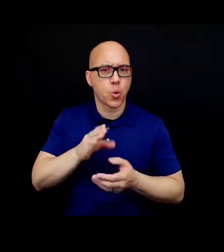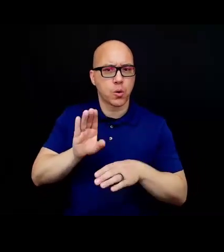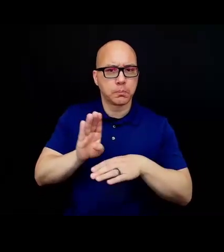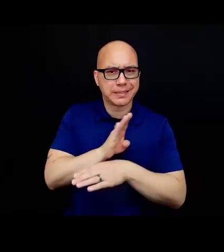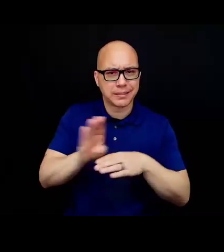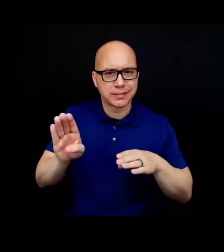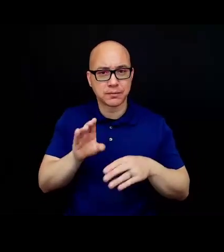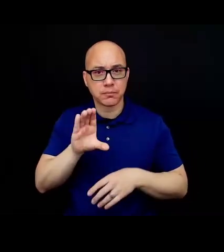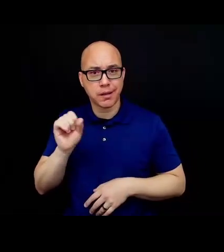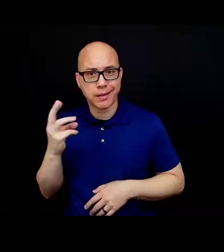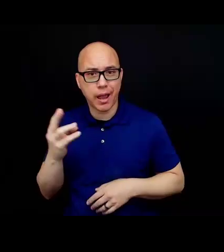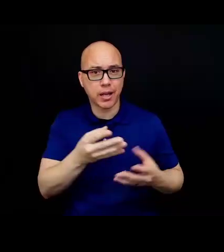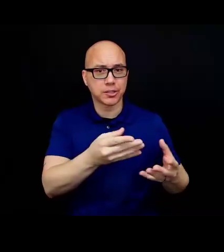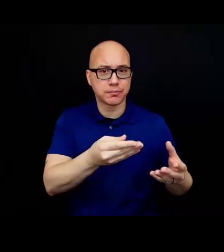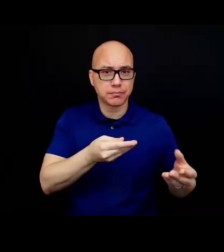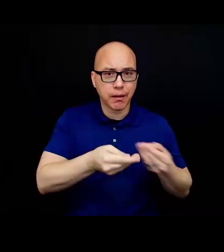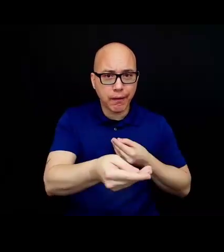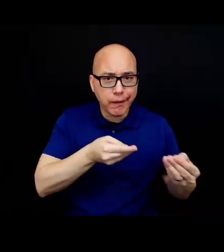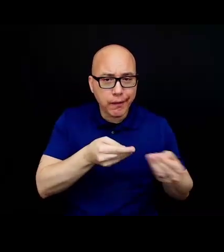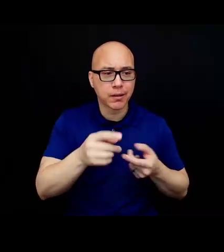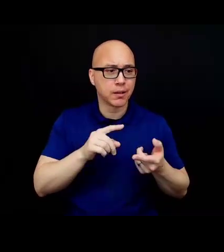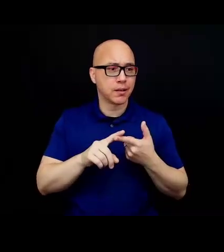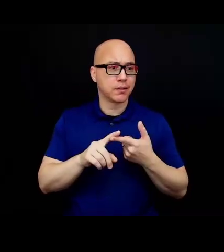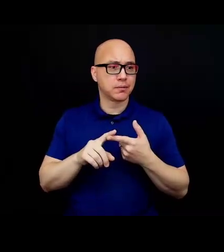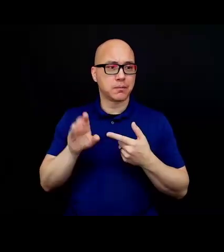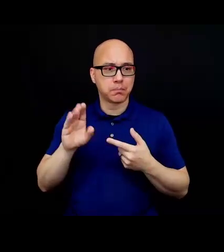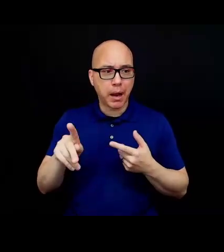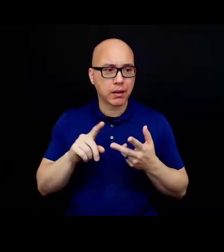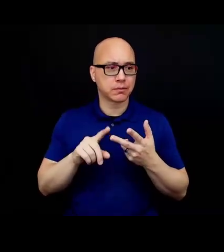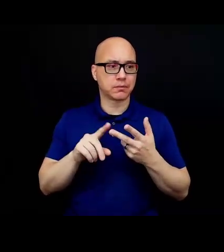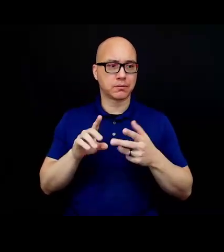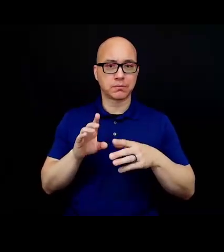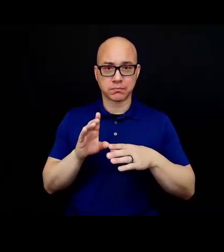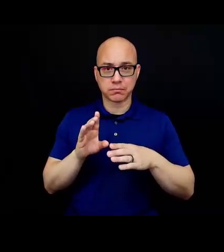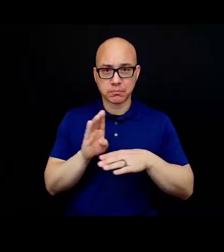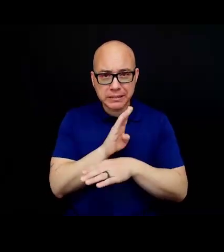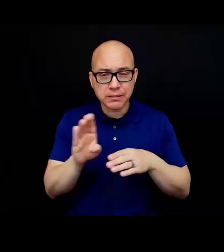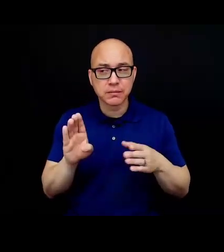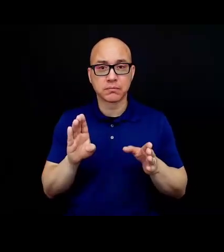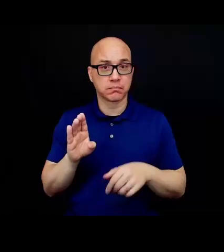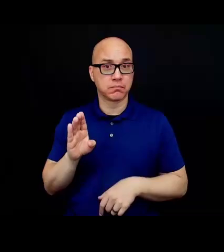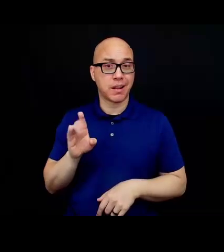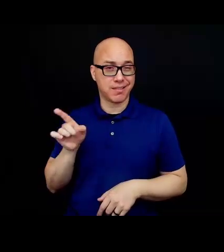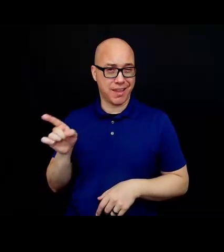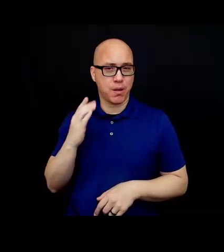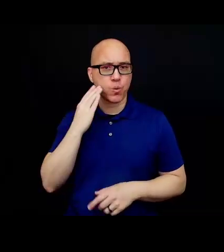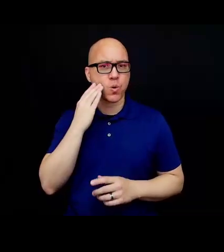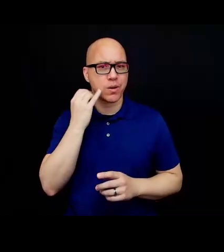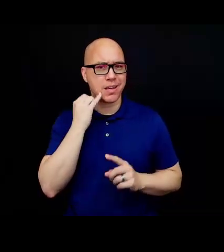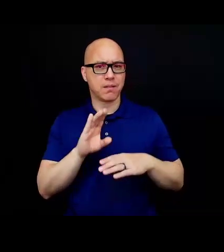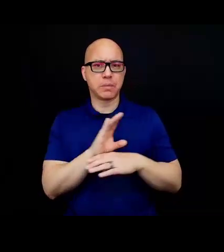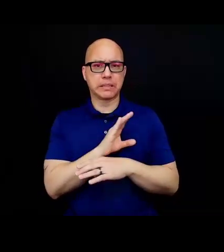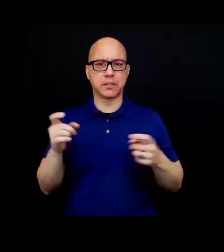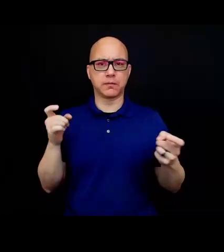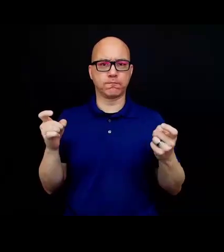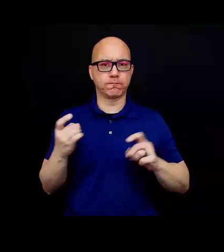statement, and they're able to determine how well you manage your business, if the business is mismanaged, and